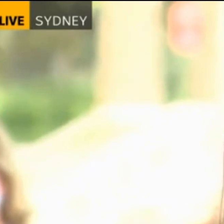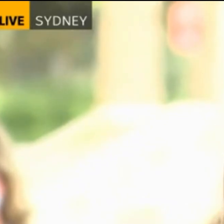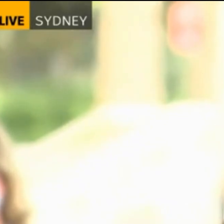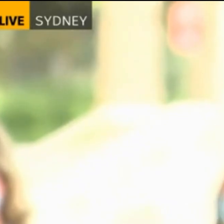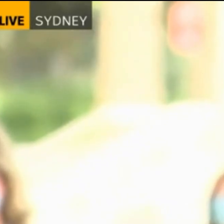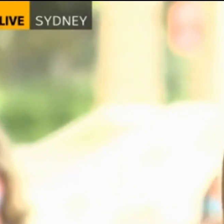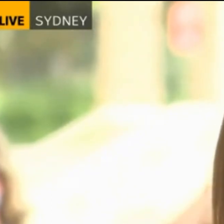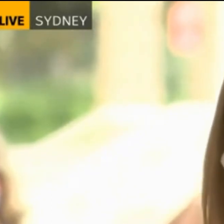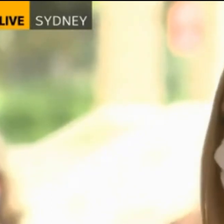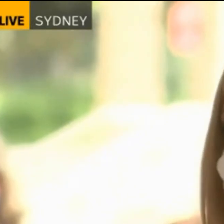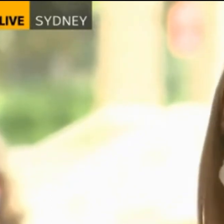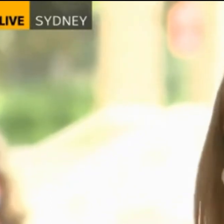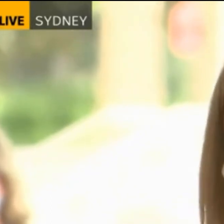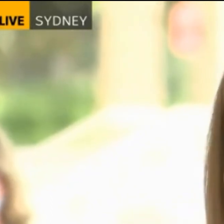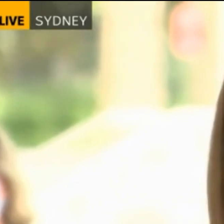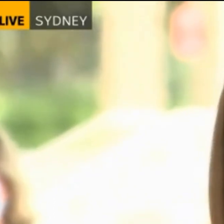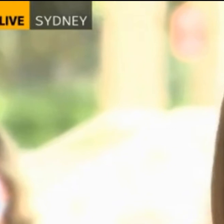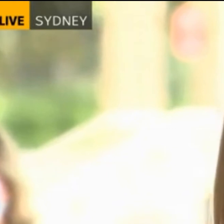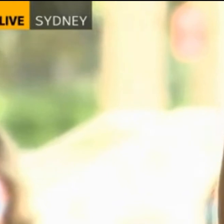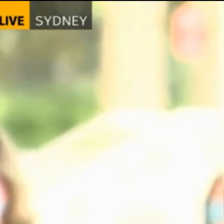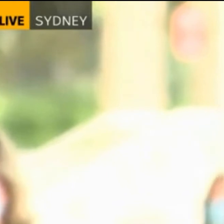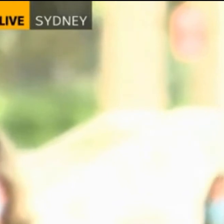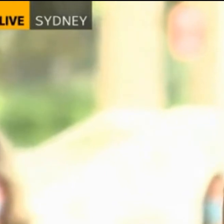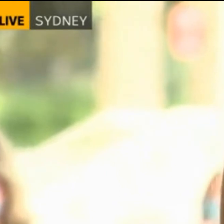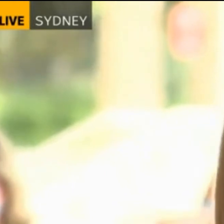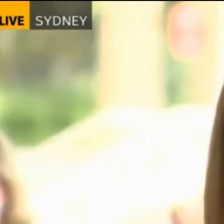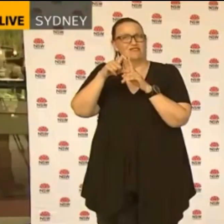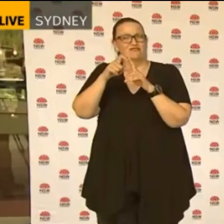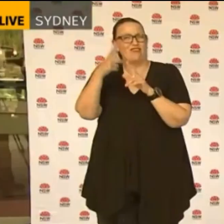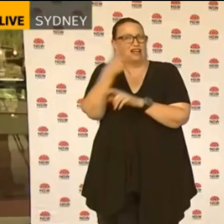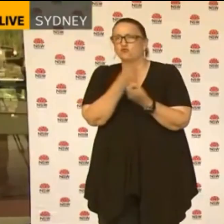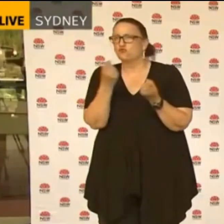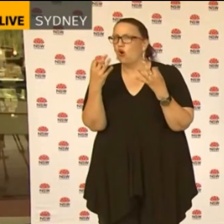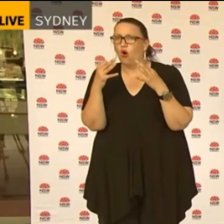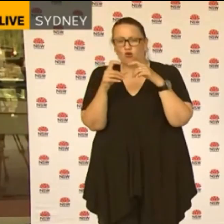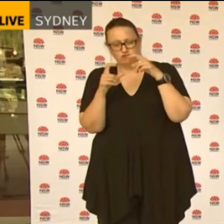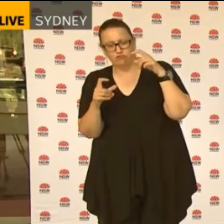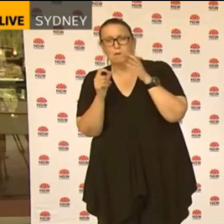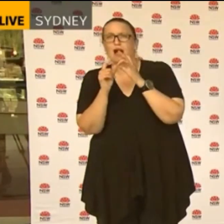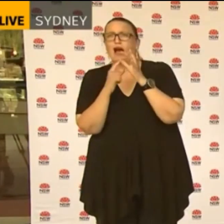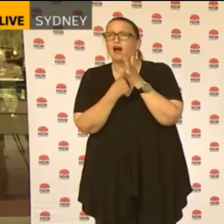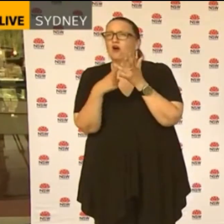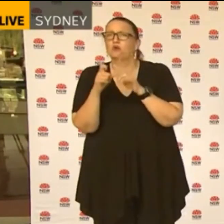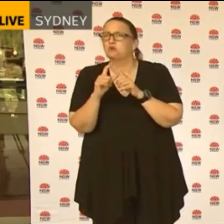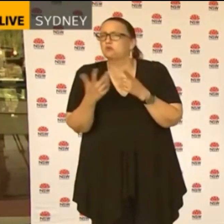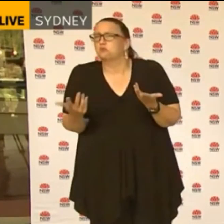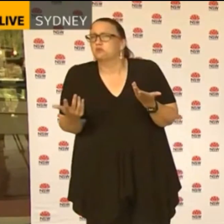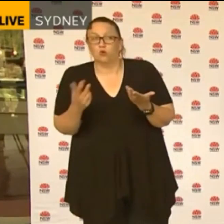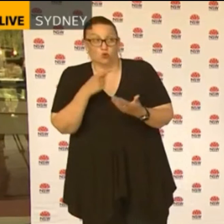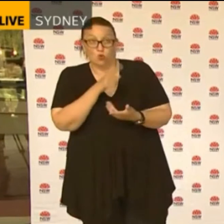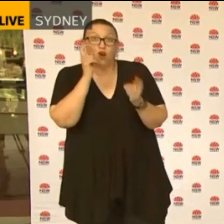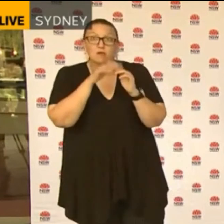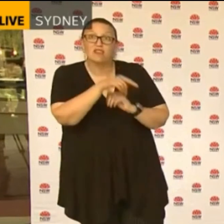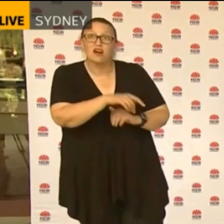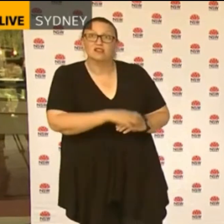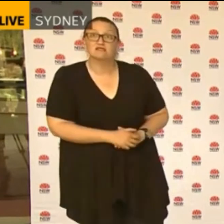have been a bad batch, or would you like to see the vaccine barcoded? Those are the matter for the